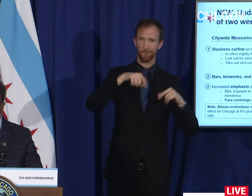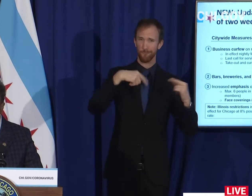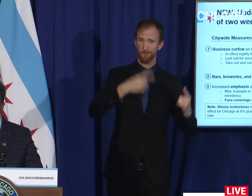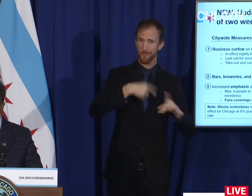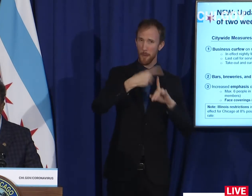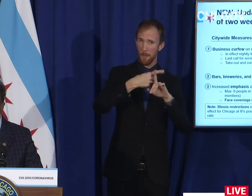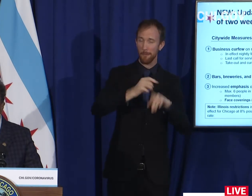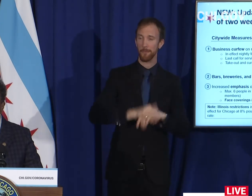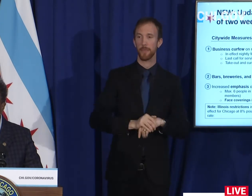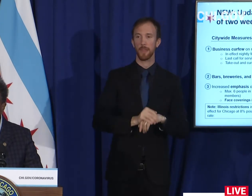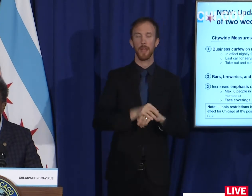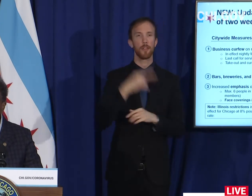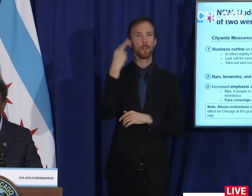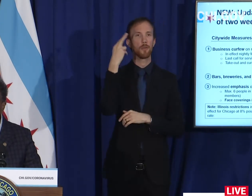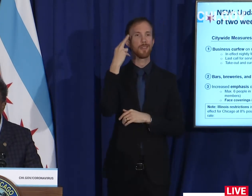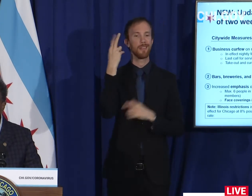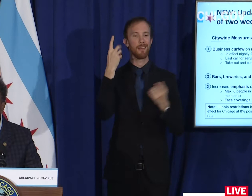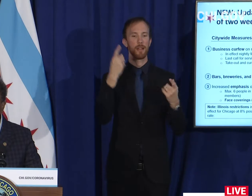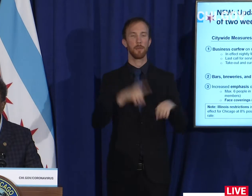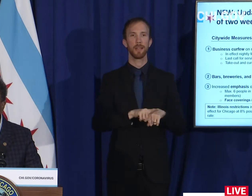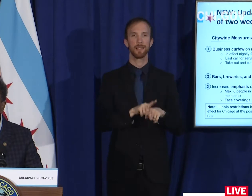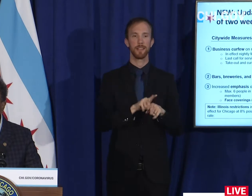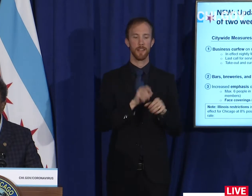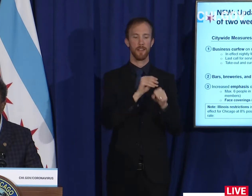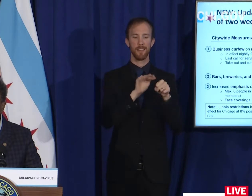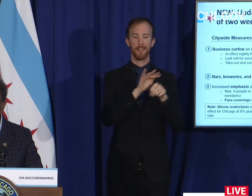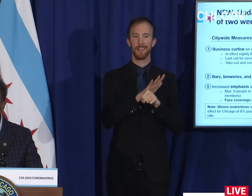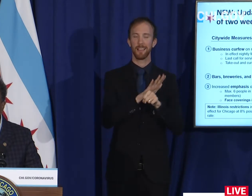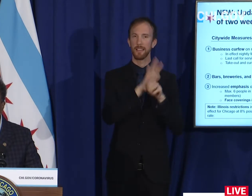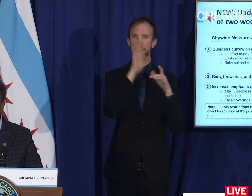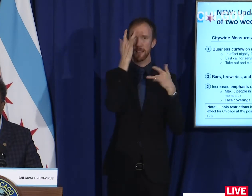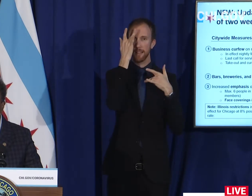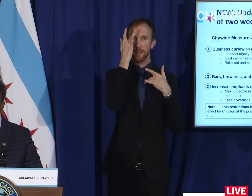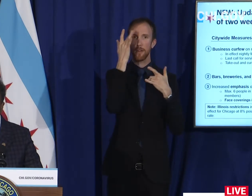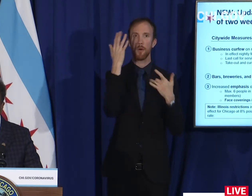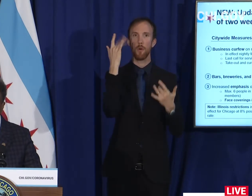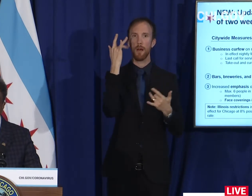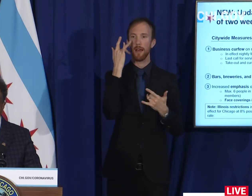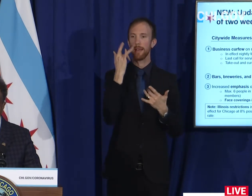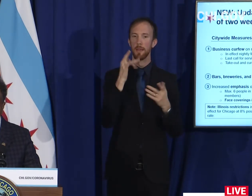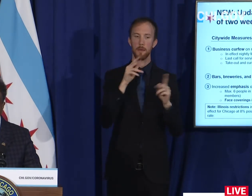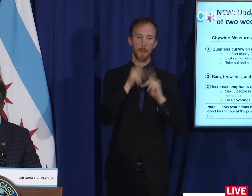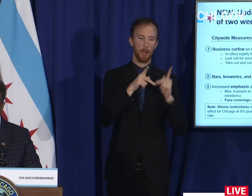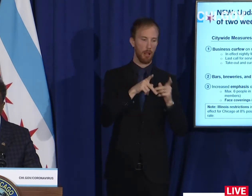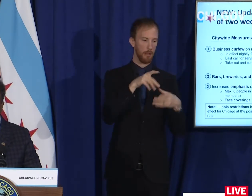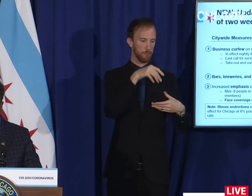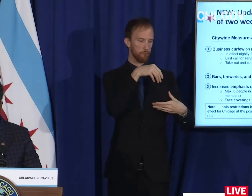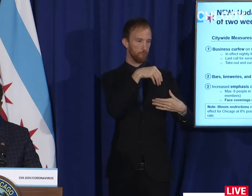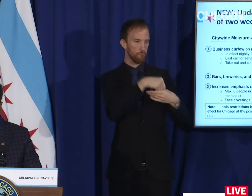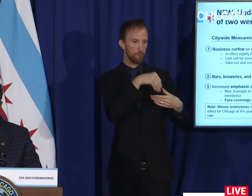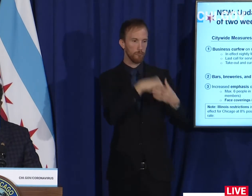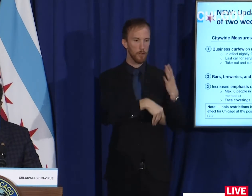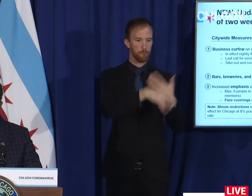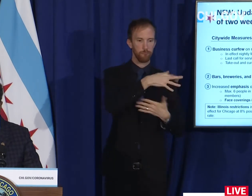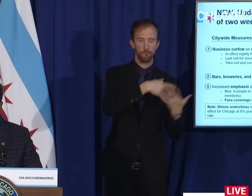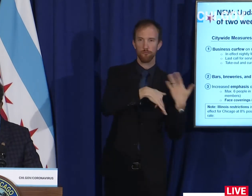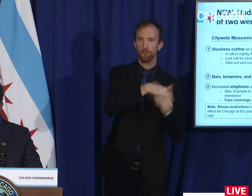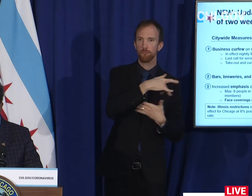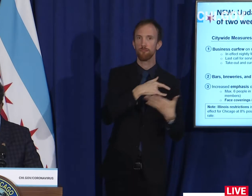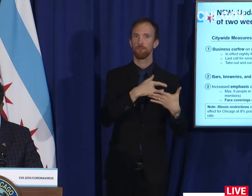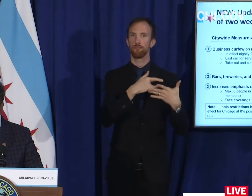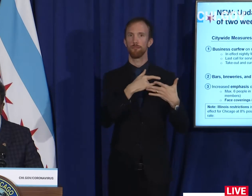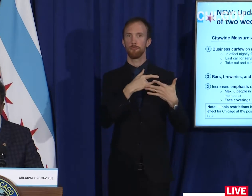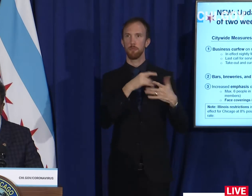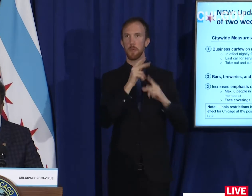in places and in circumstances where people let their guard down. And as the weather cools and people